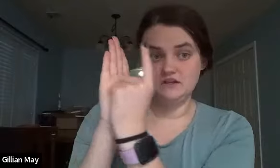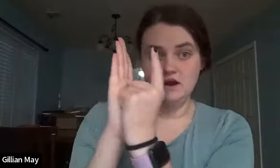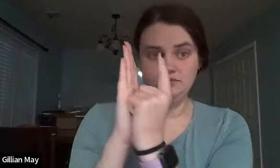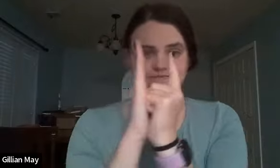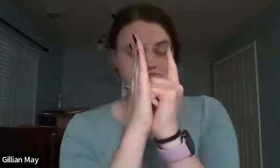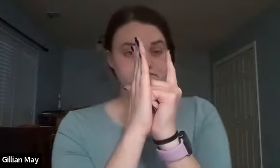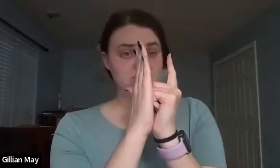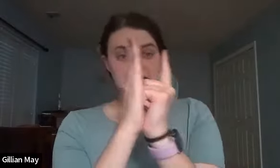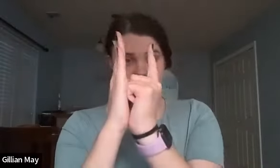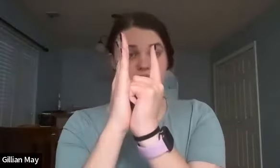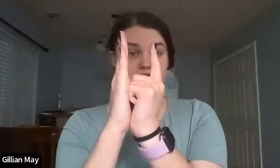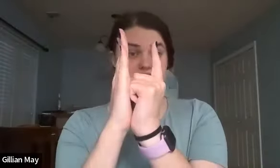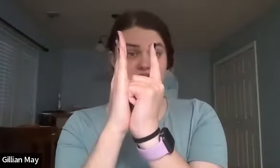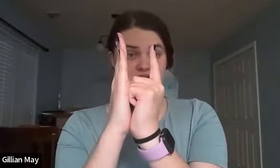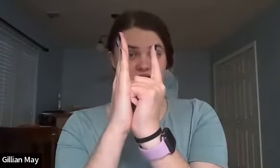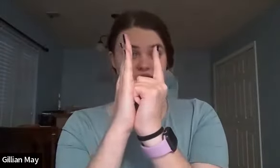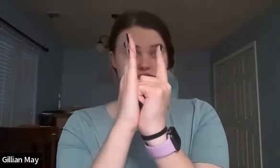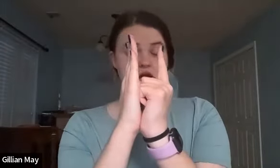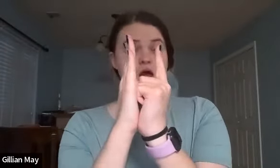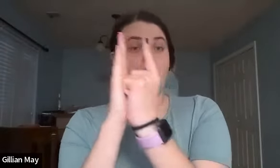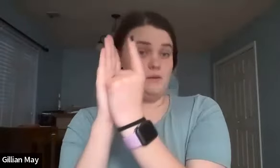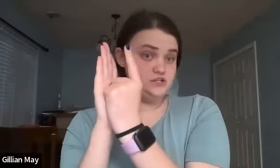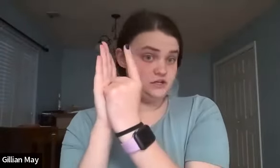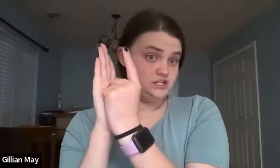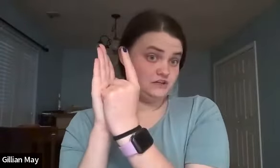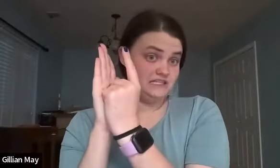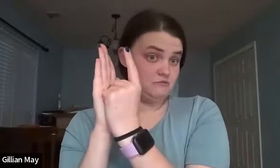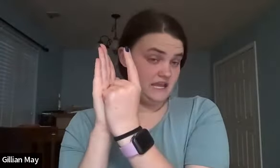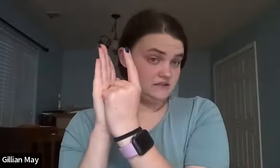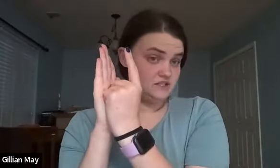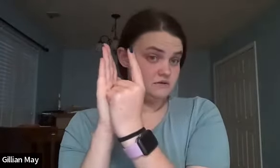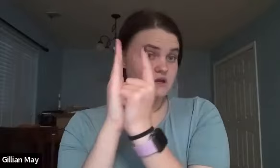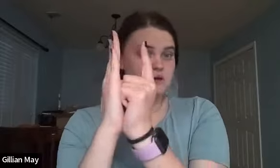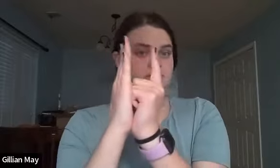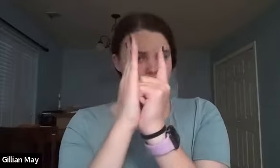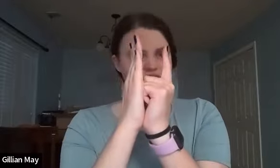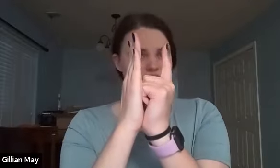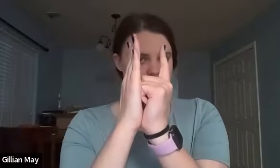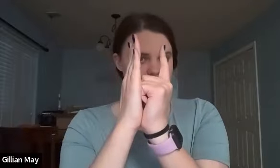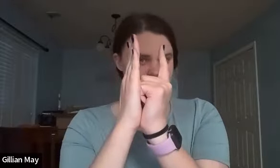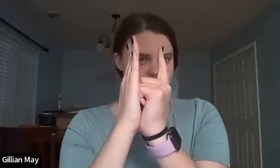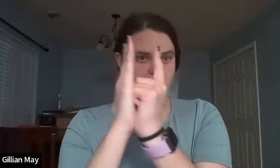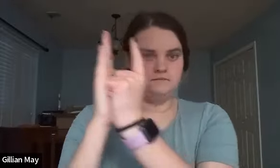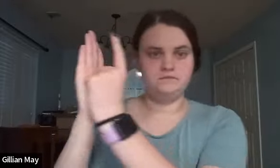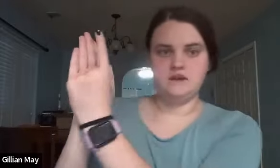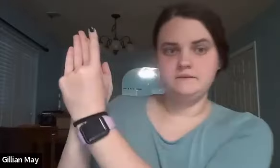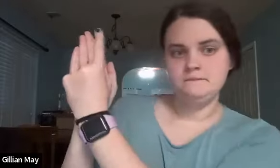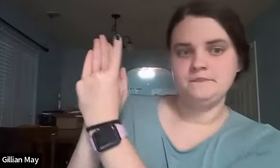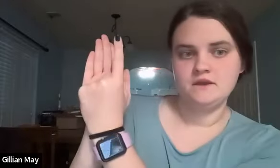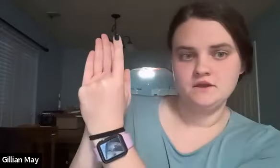top. And typically it's sideways like this. I'm going to turn it so you can see what my hand's doing, but most of the time it'll be this way. Okay.